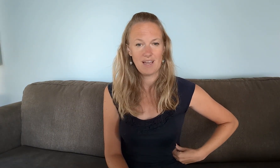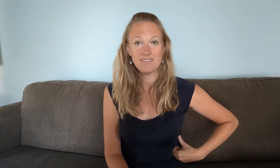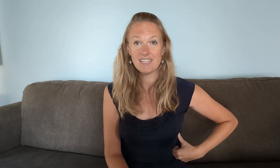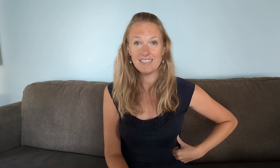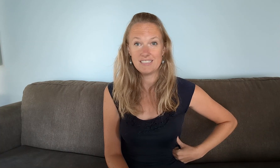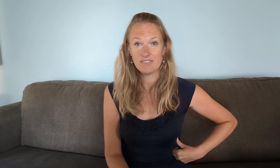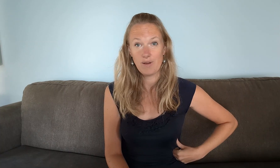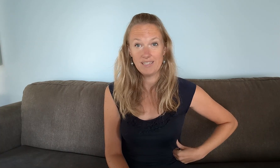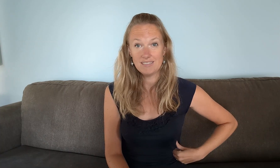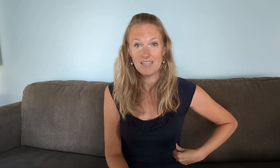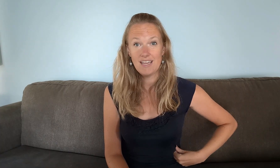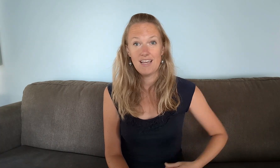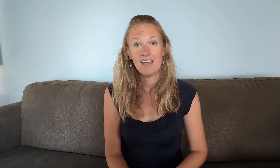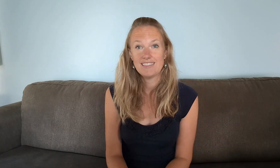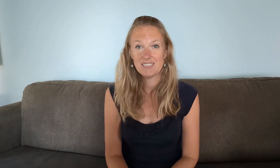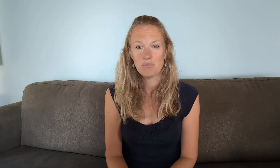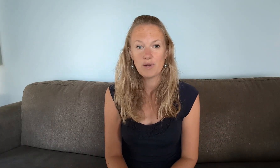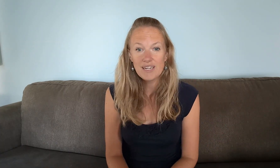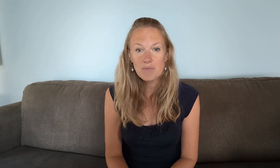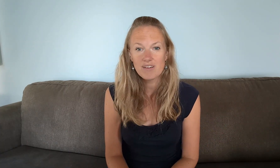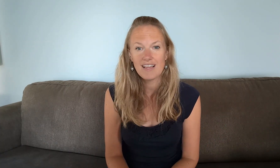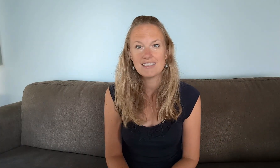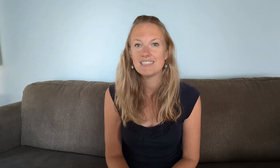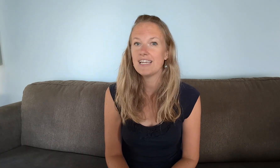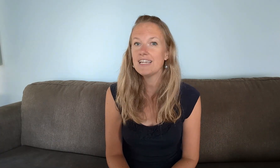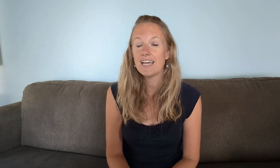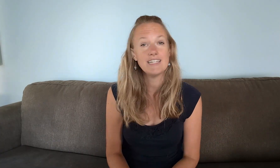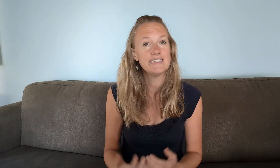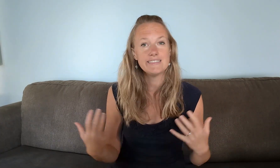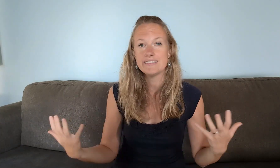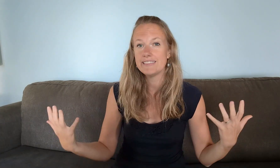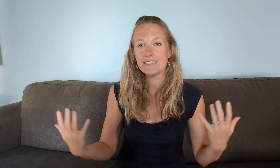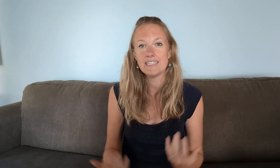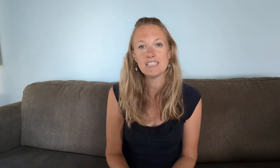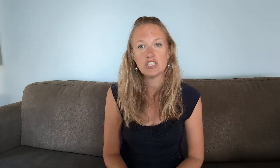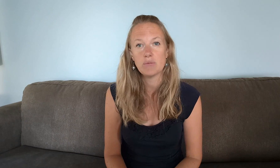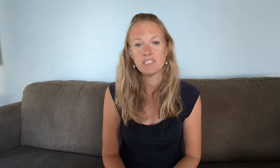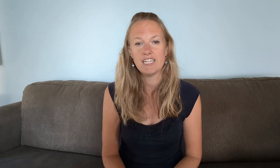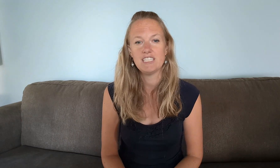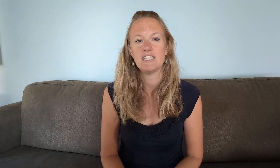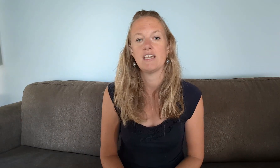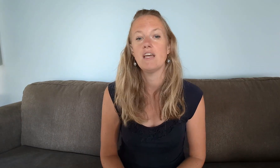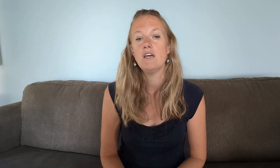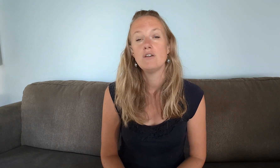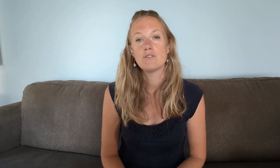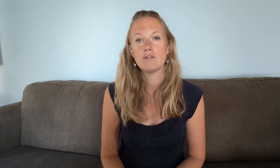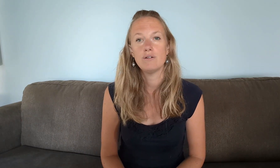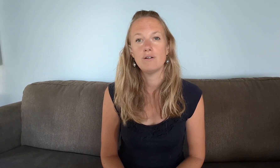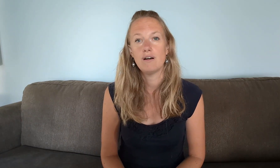I've signed it different ways, and I did some reading about it last night, and it's an interpretation thing. So